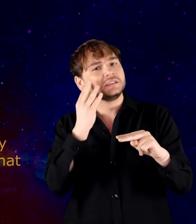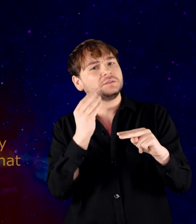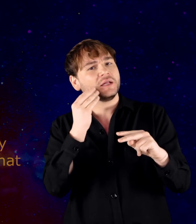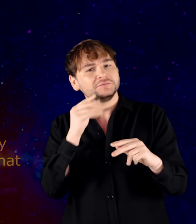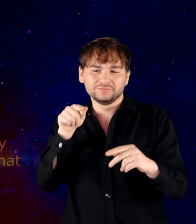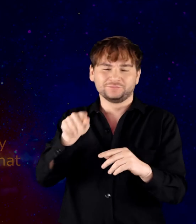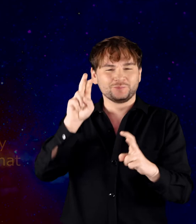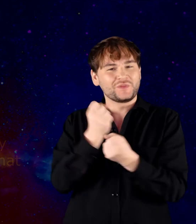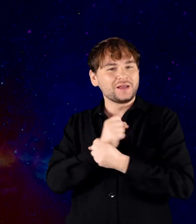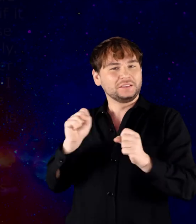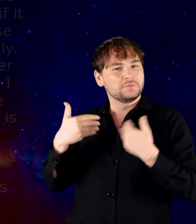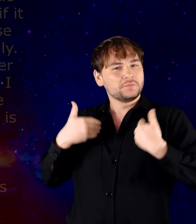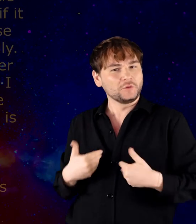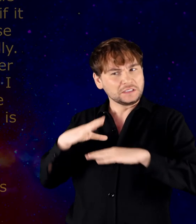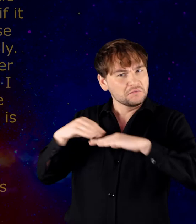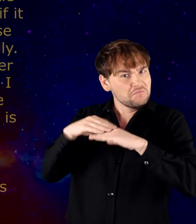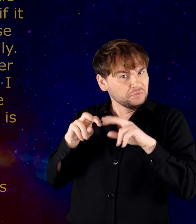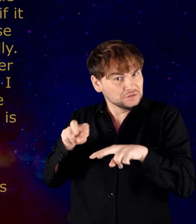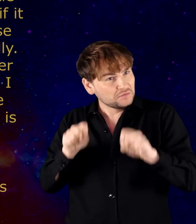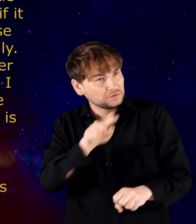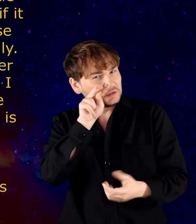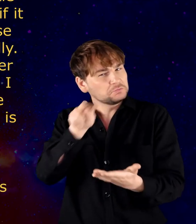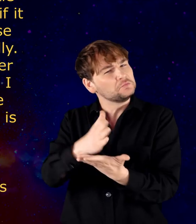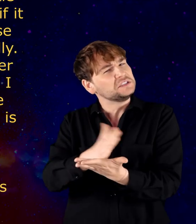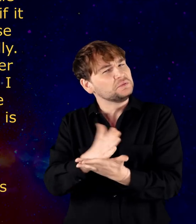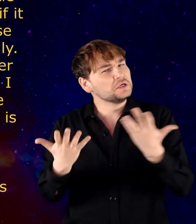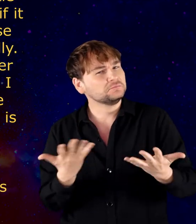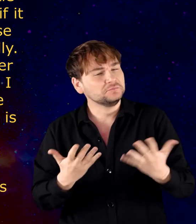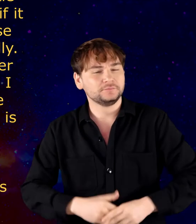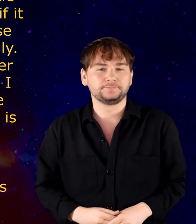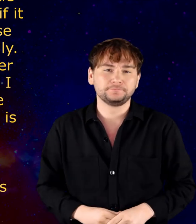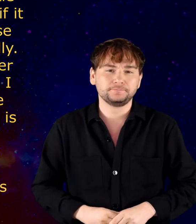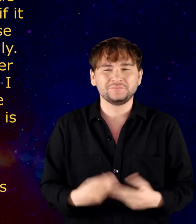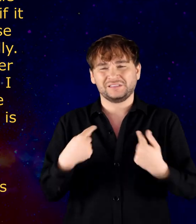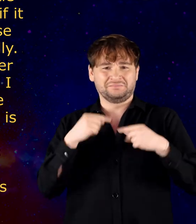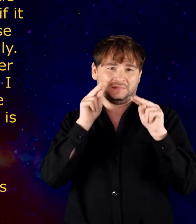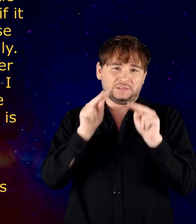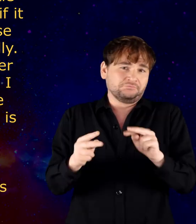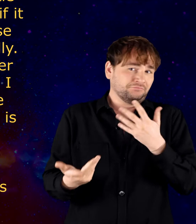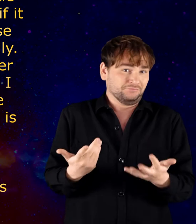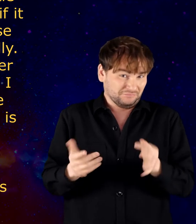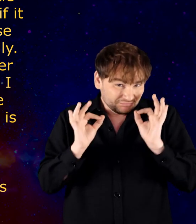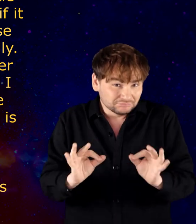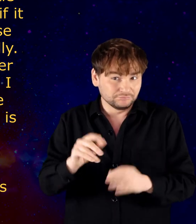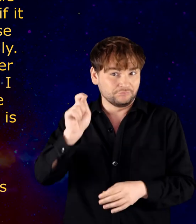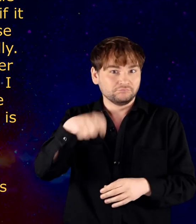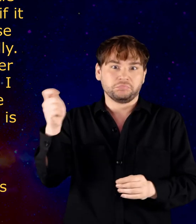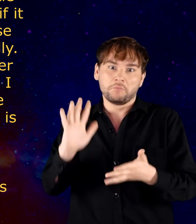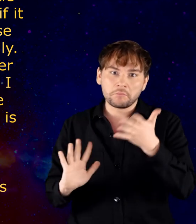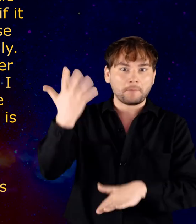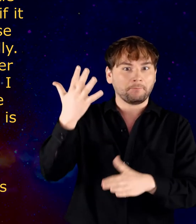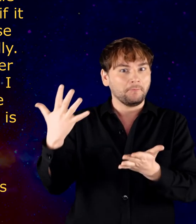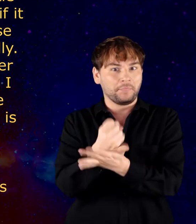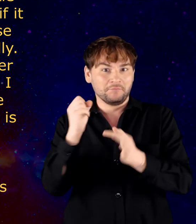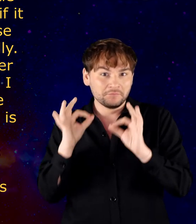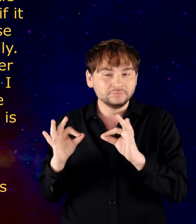you interpret that treatment? Well, I am not sure whether it actually greatly helps. We've seen these